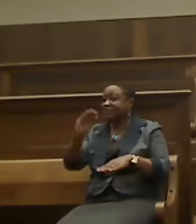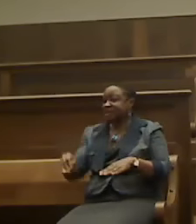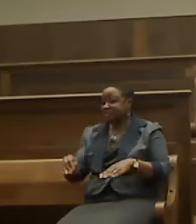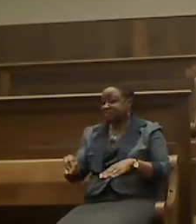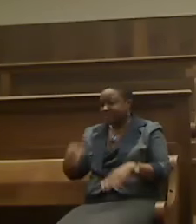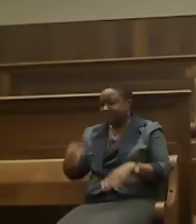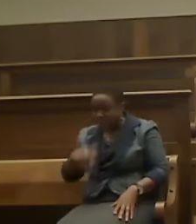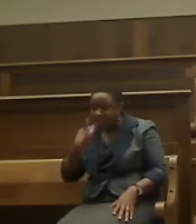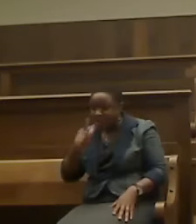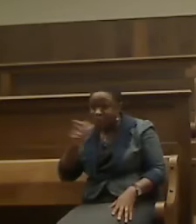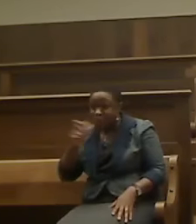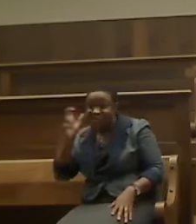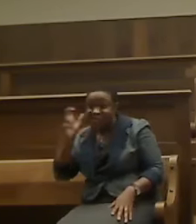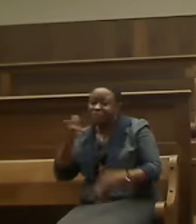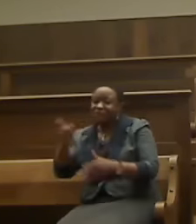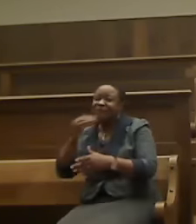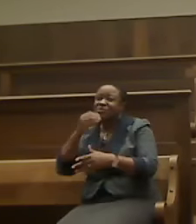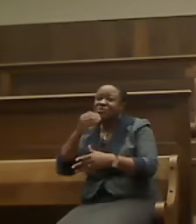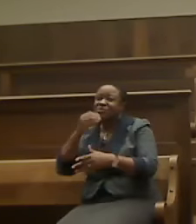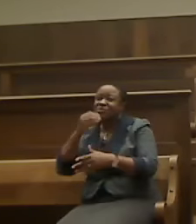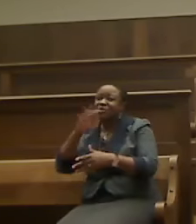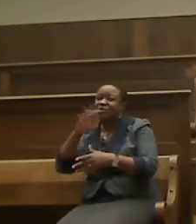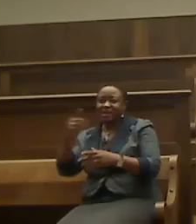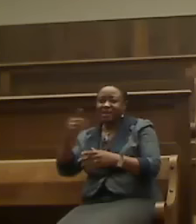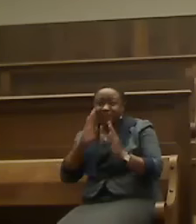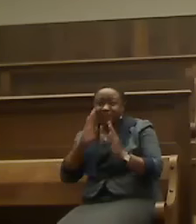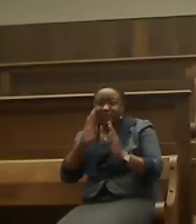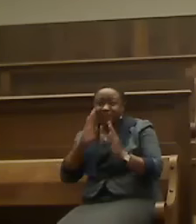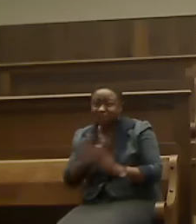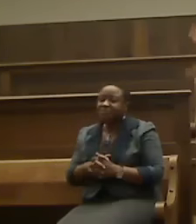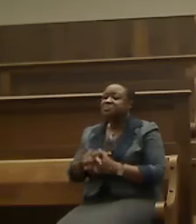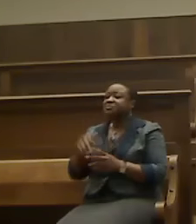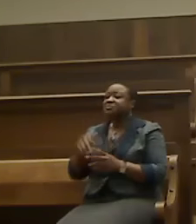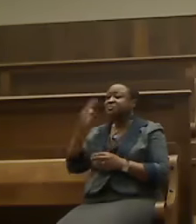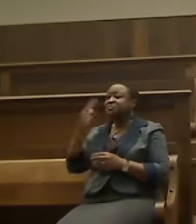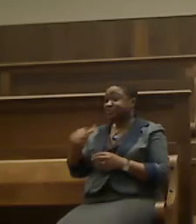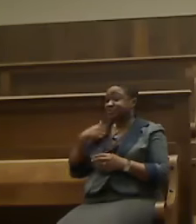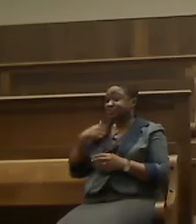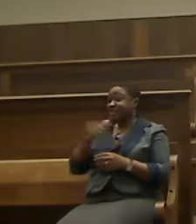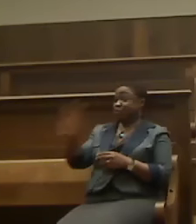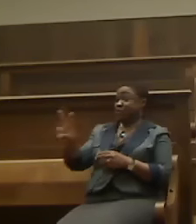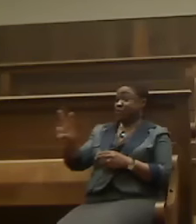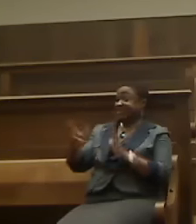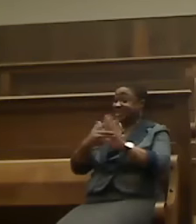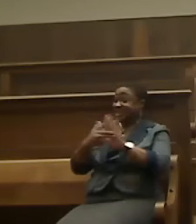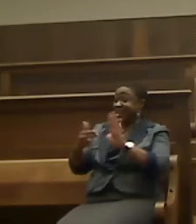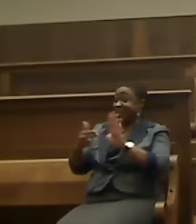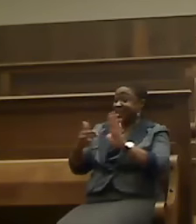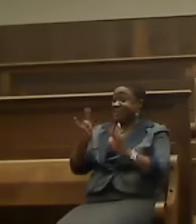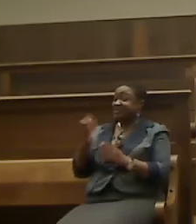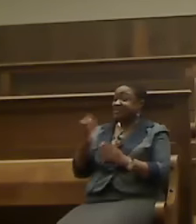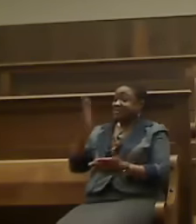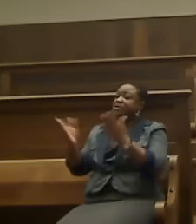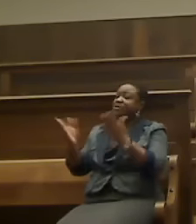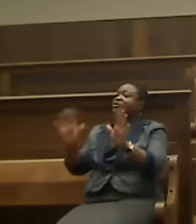to that. All the food company. You know, we have had 26 labeling bills introduced. No,